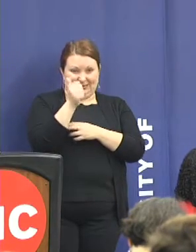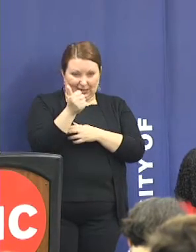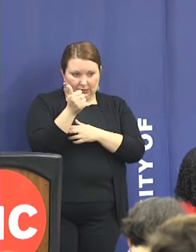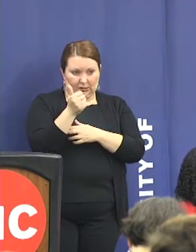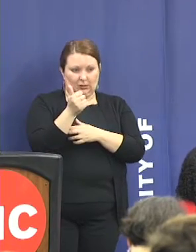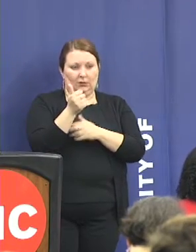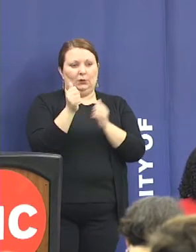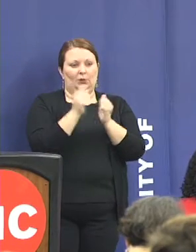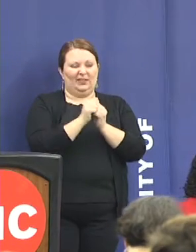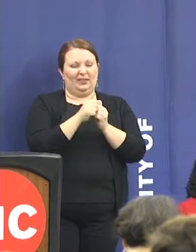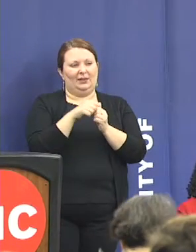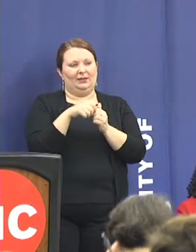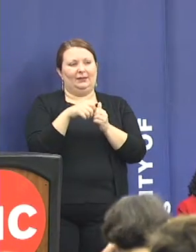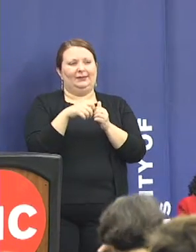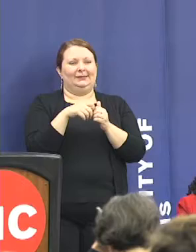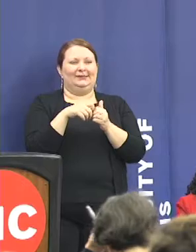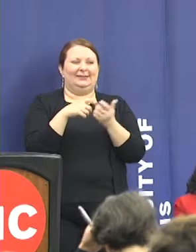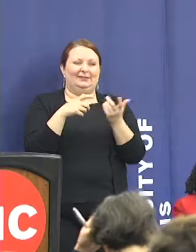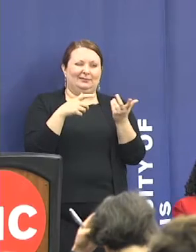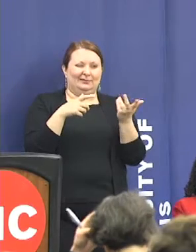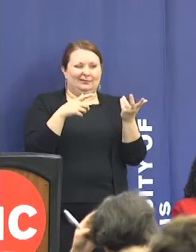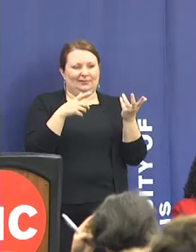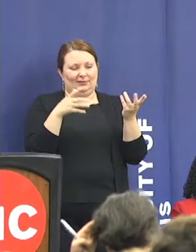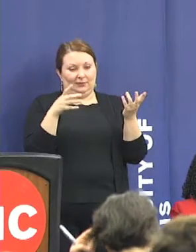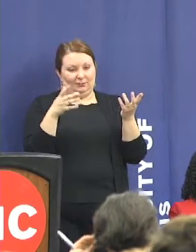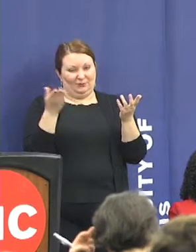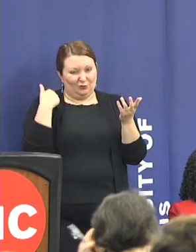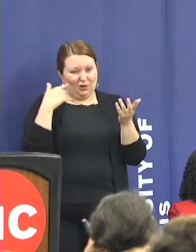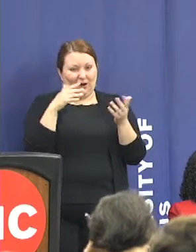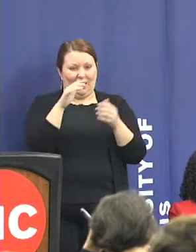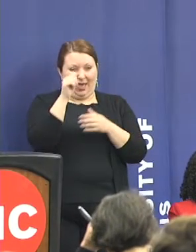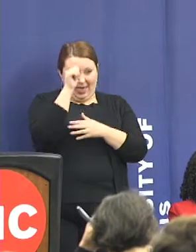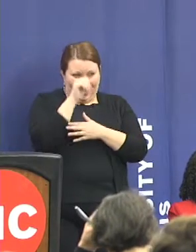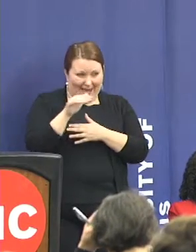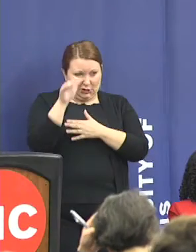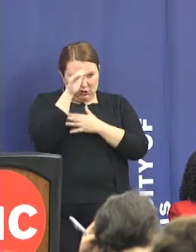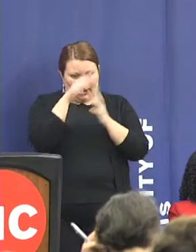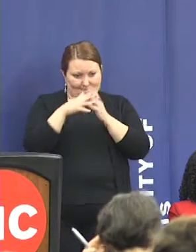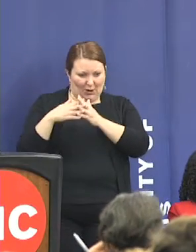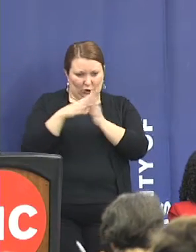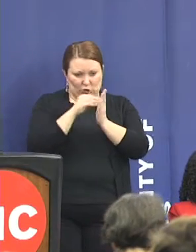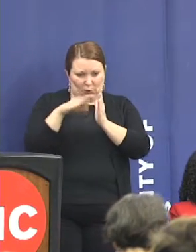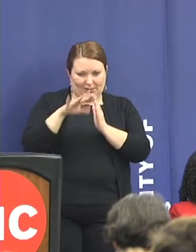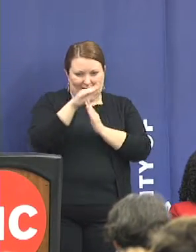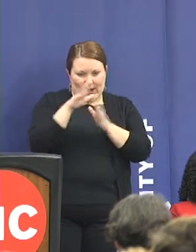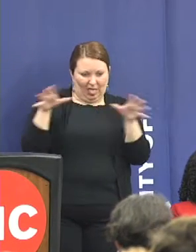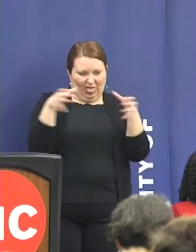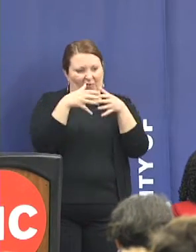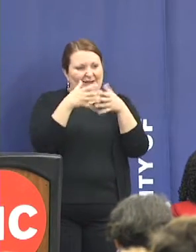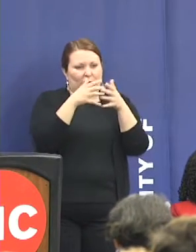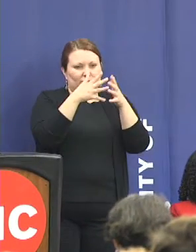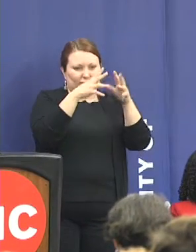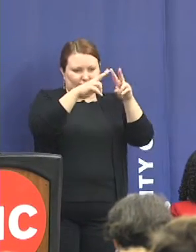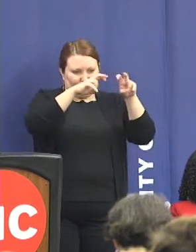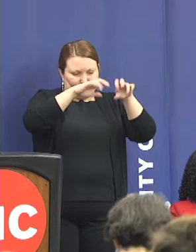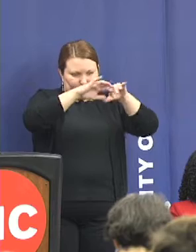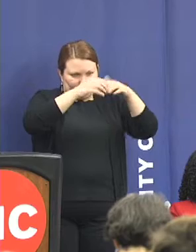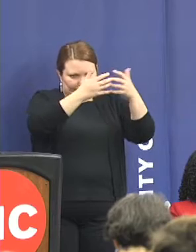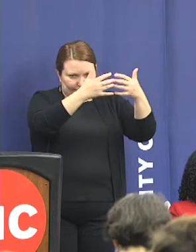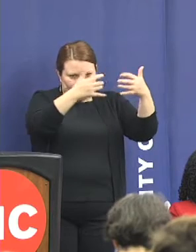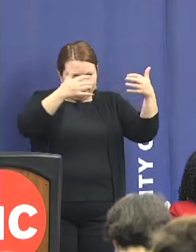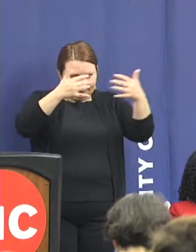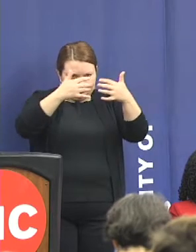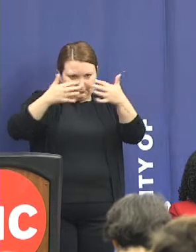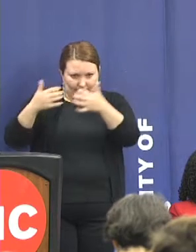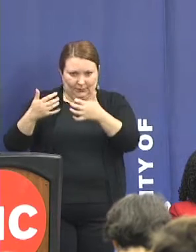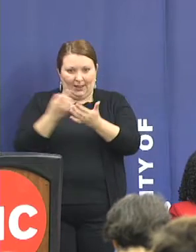respect to the disaggregation of the Asian American ethnic data, student ethnic data on this campus. Just a week ago, we released a